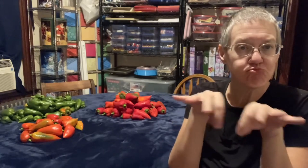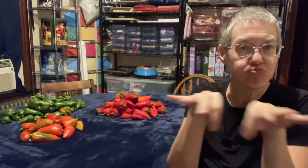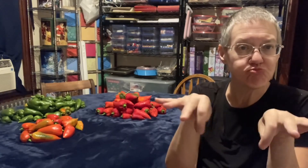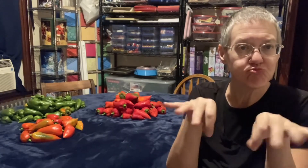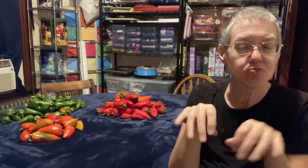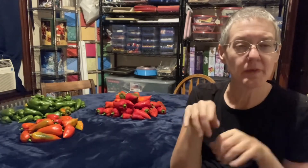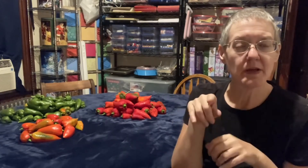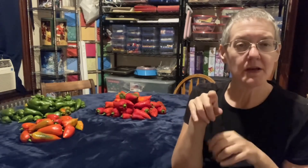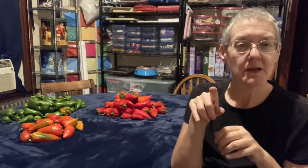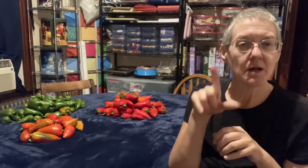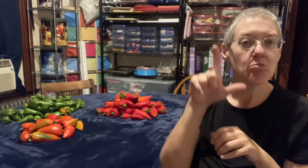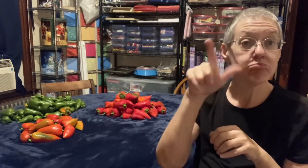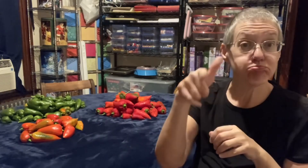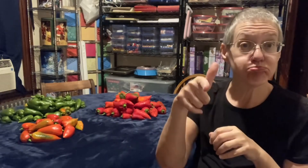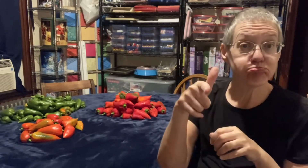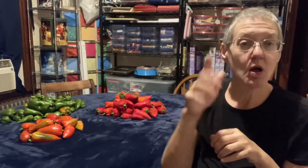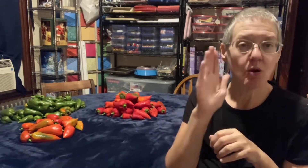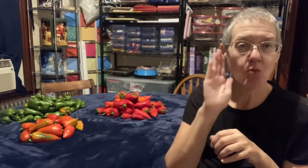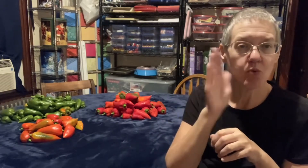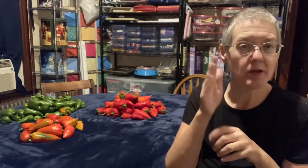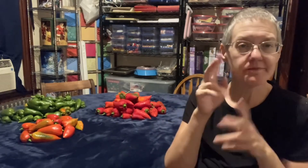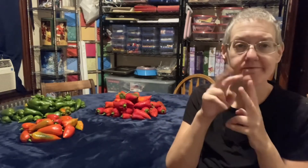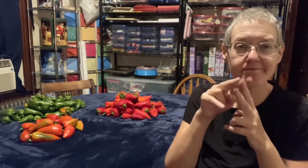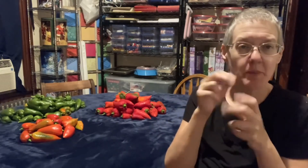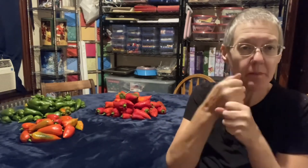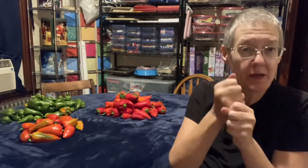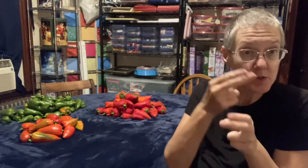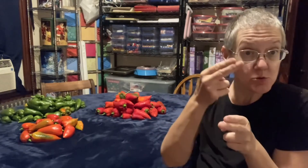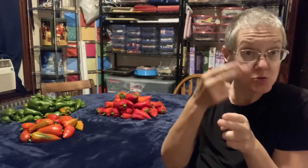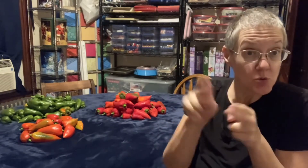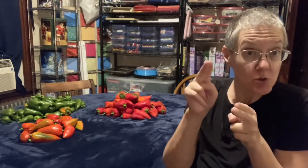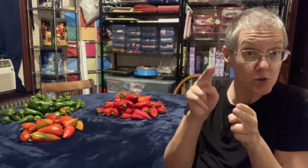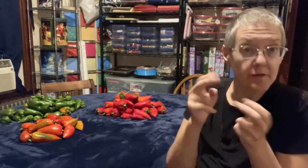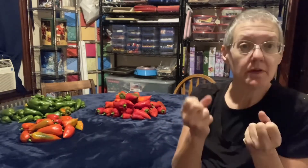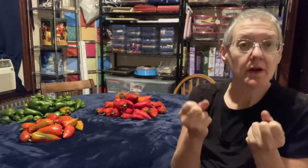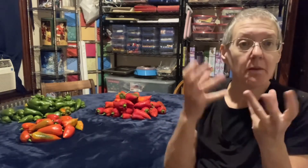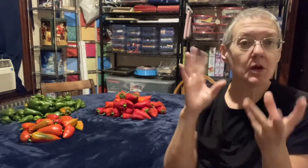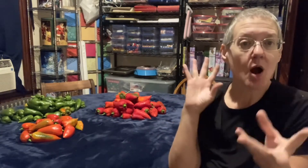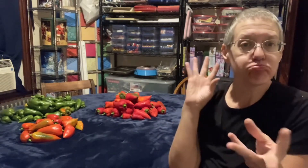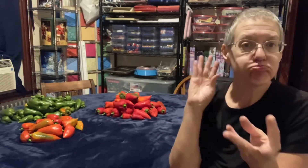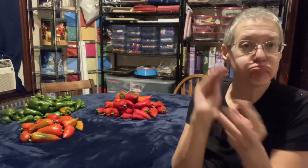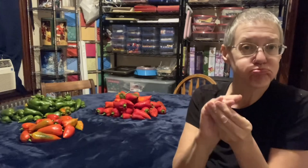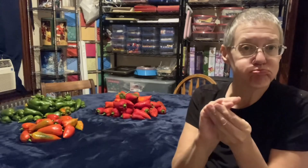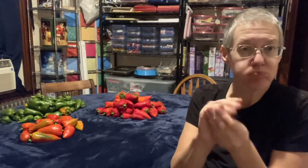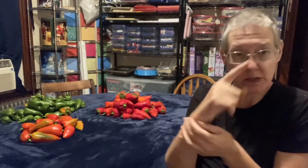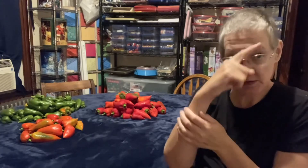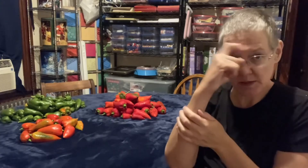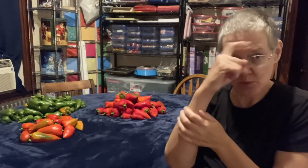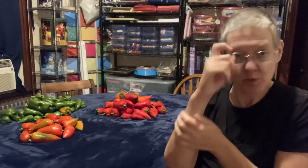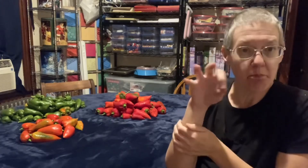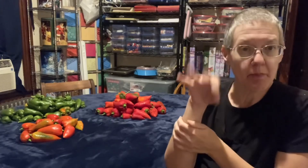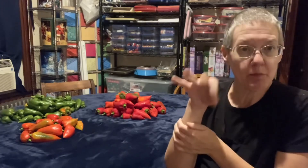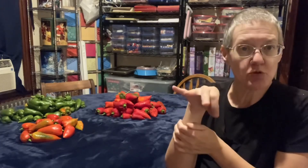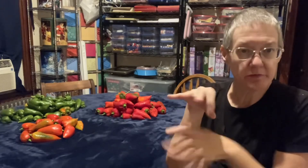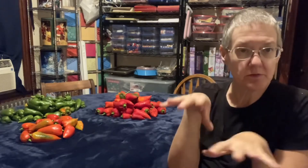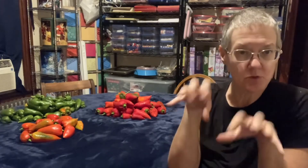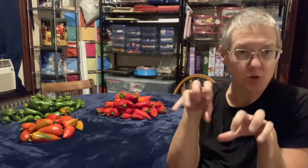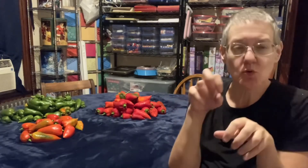them in bags. Later, I'll make either a post or a short about how many peppers all